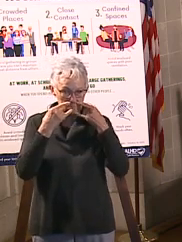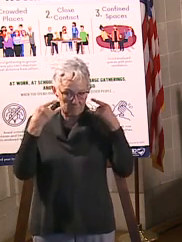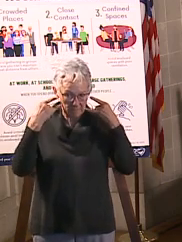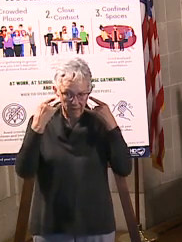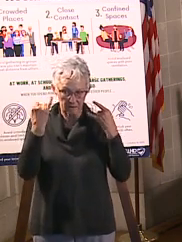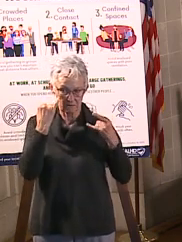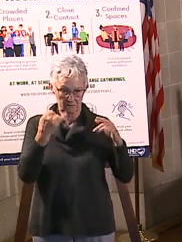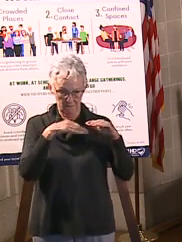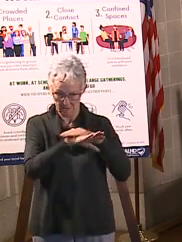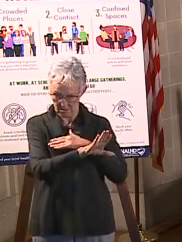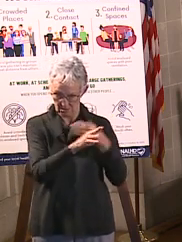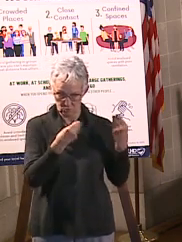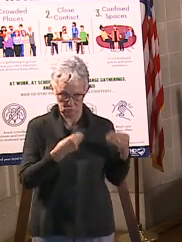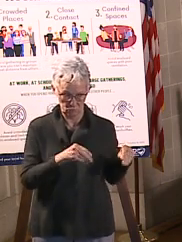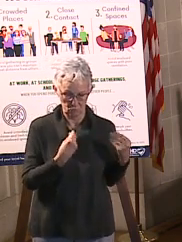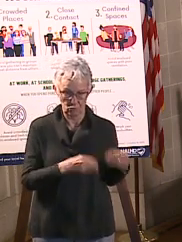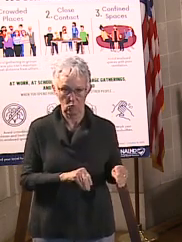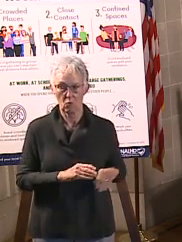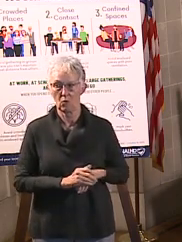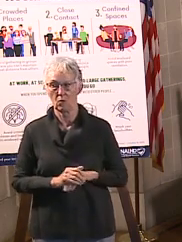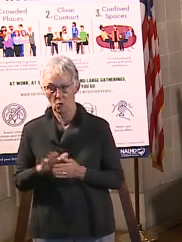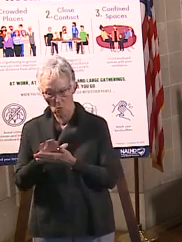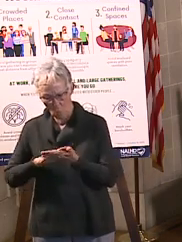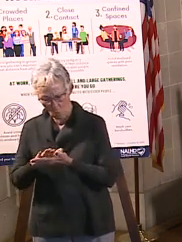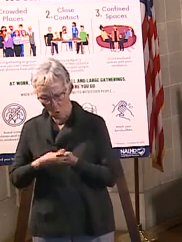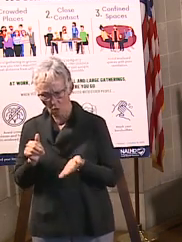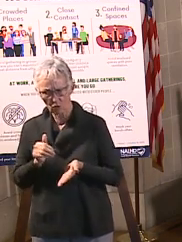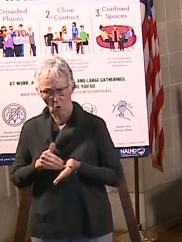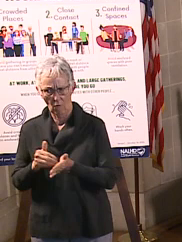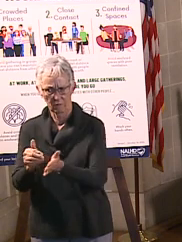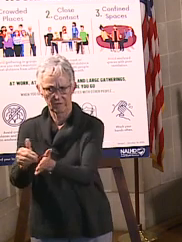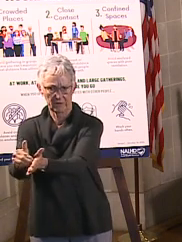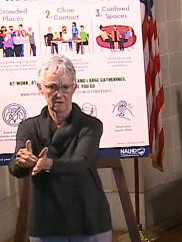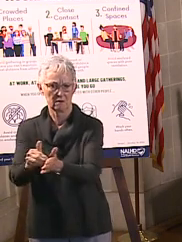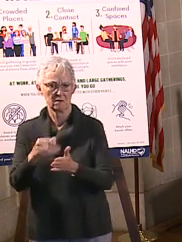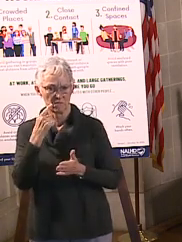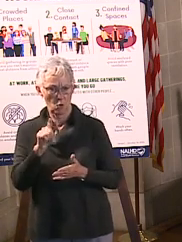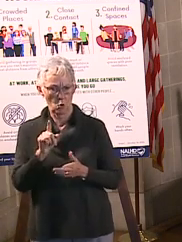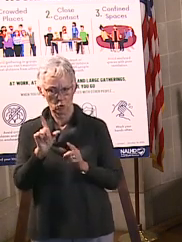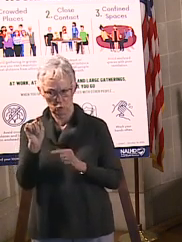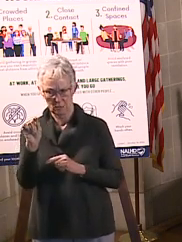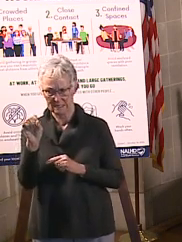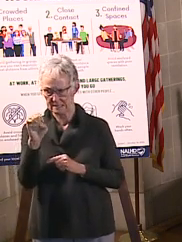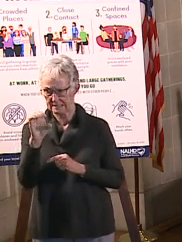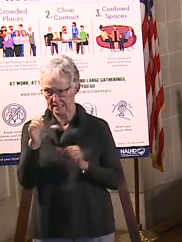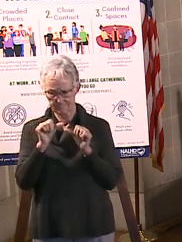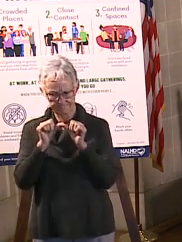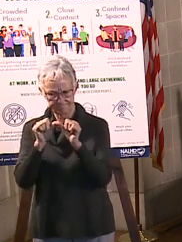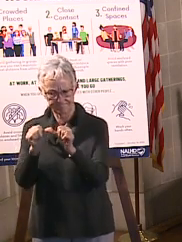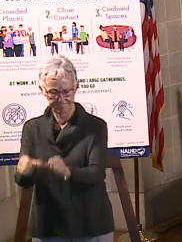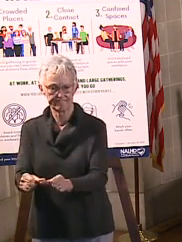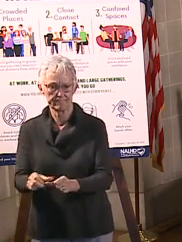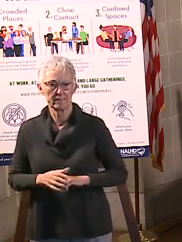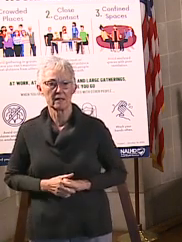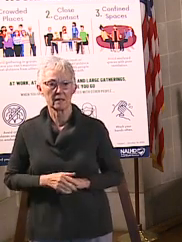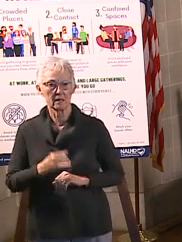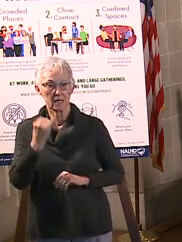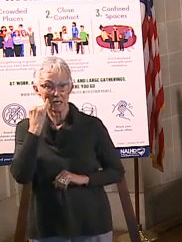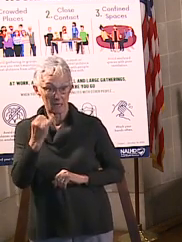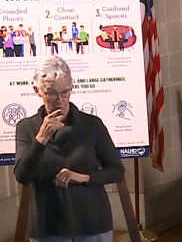hands often for 20 seconds at a time. That actually kills the virus. If you're sick, you have to stay